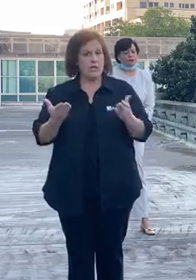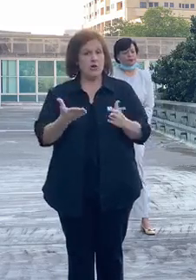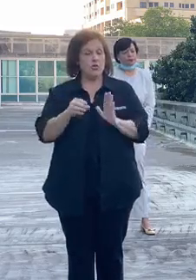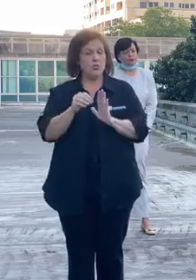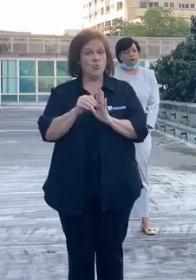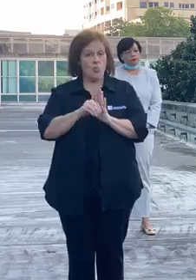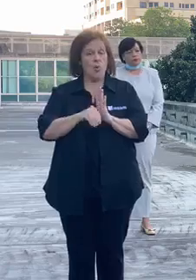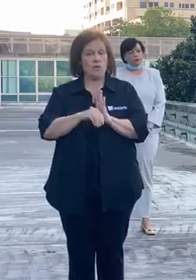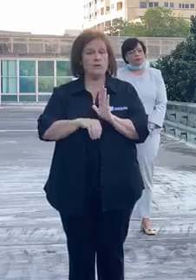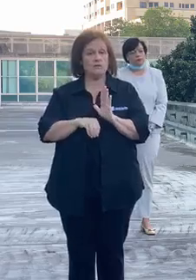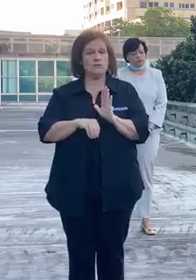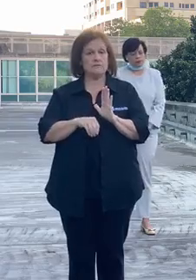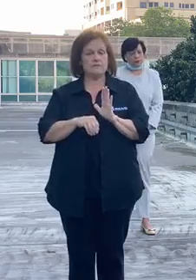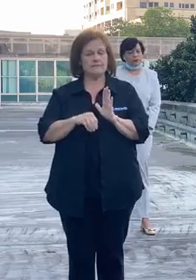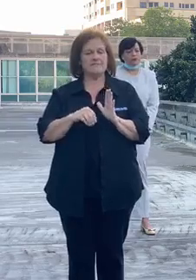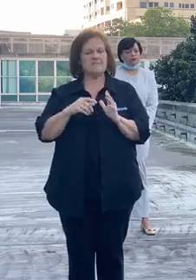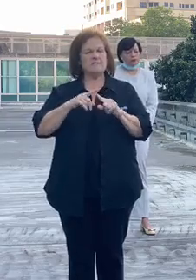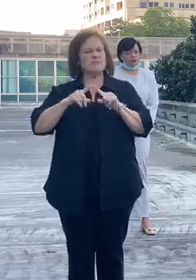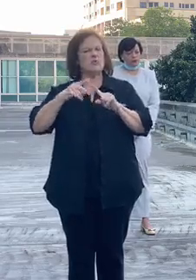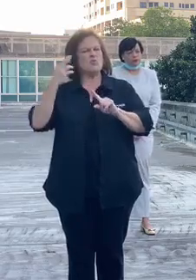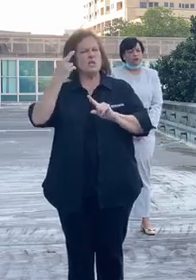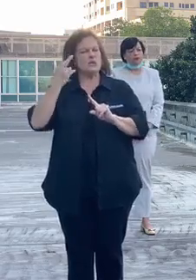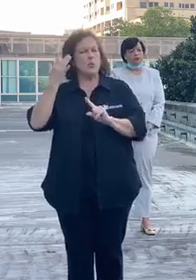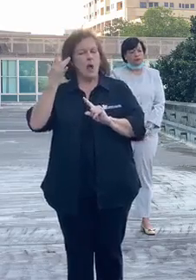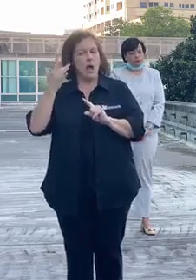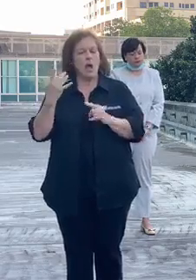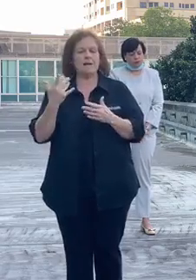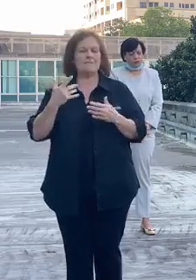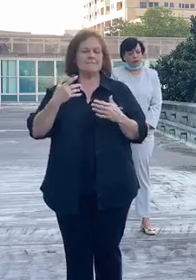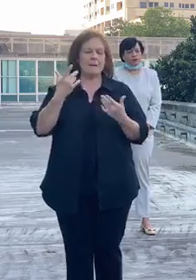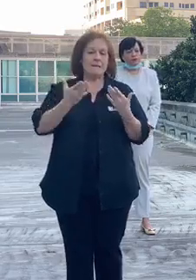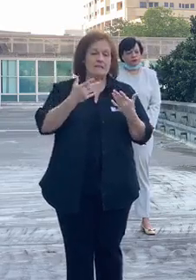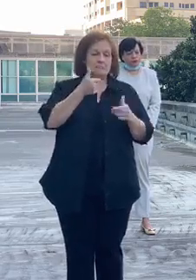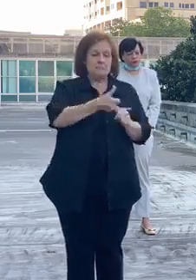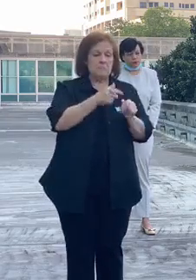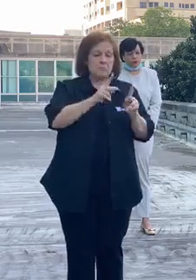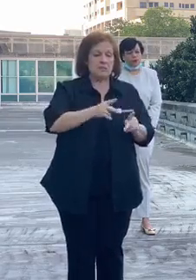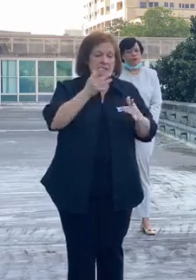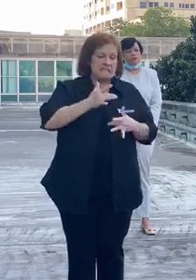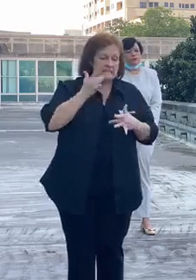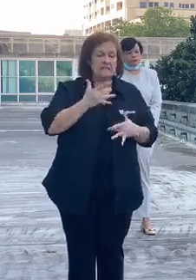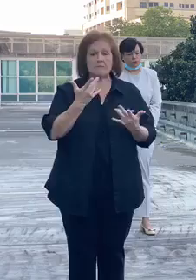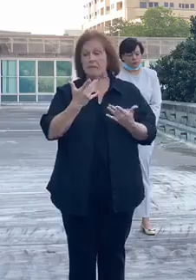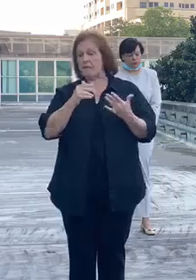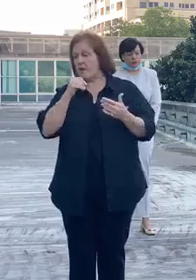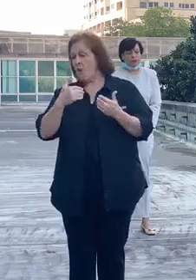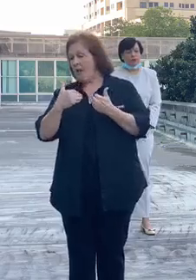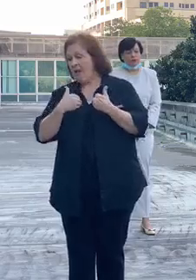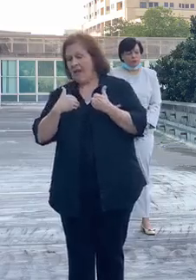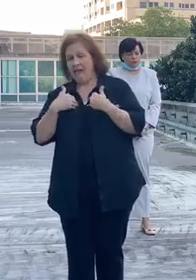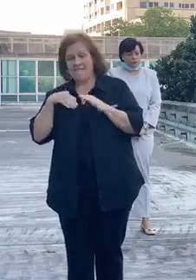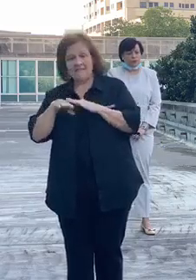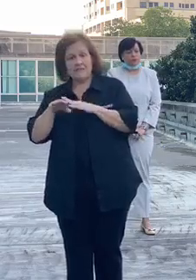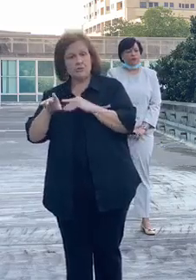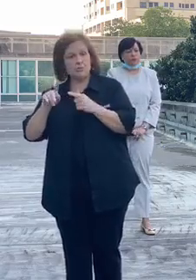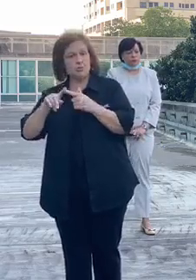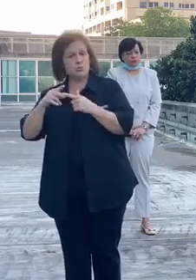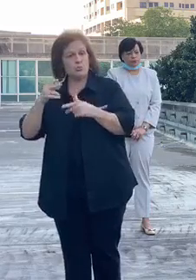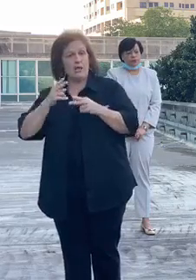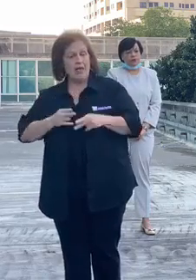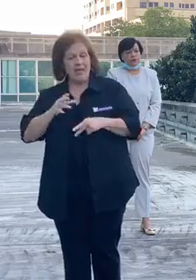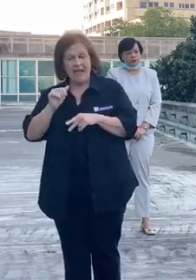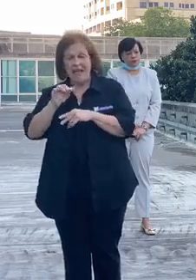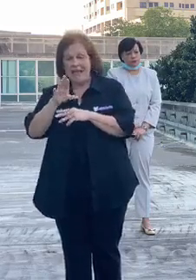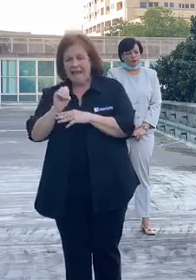Orleans. That's due to many factors: underlying health conditions, access to health care, poverty, racism, and